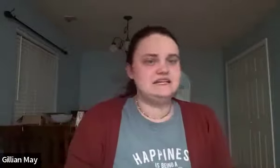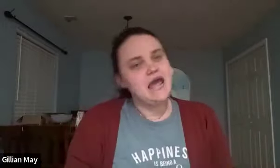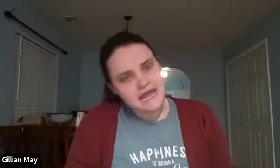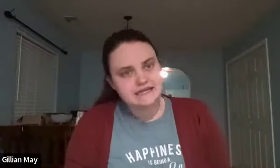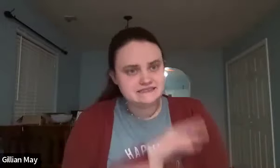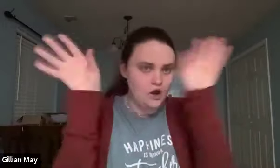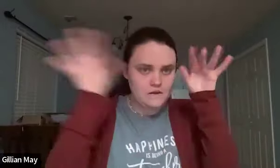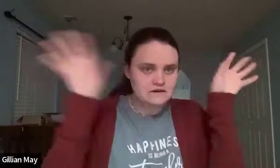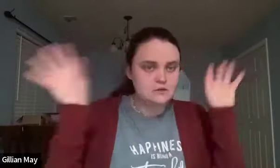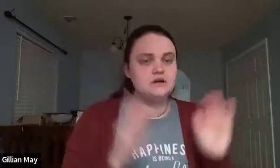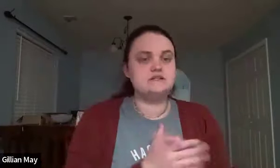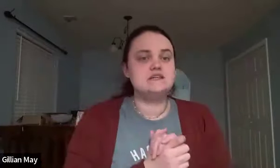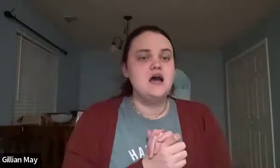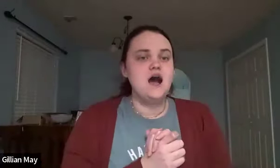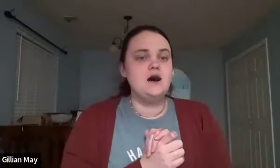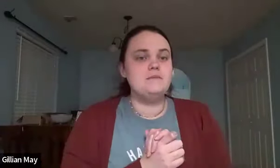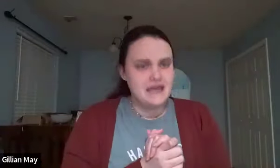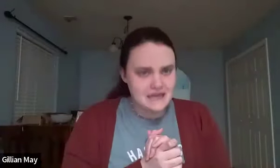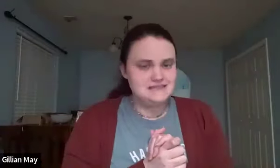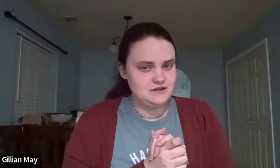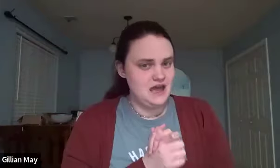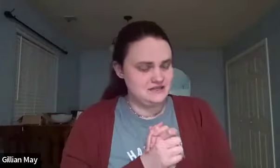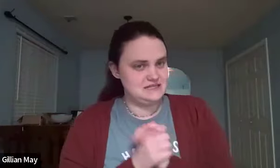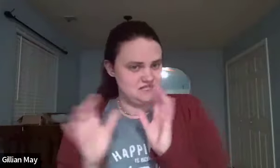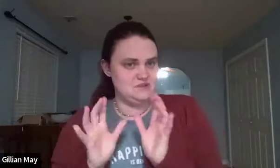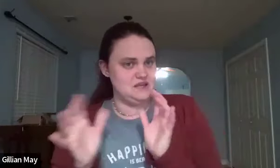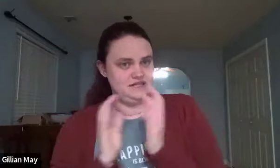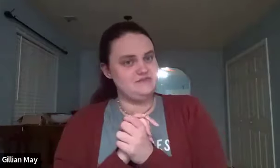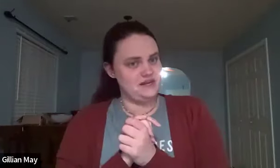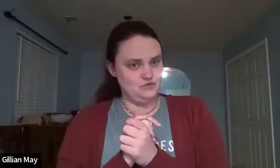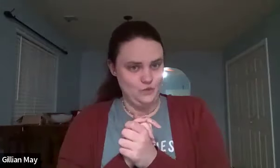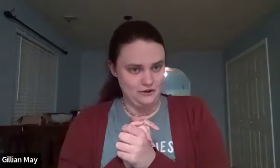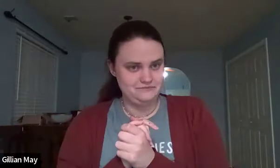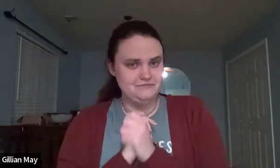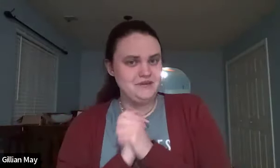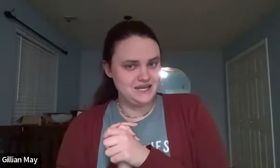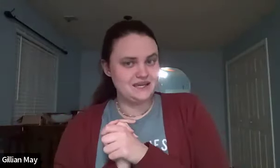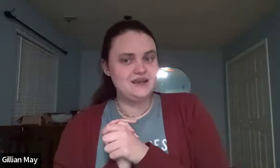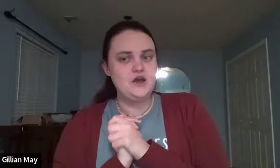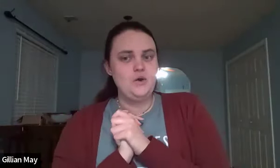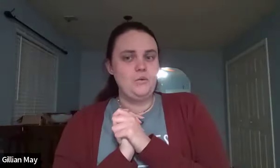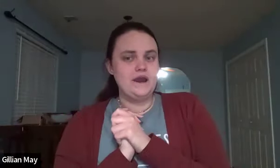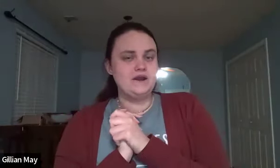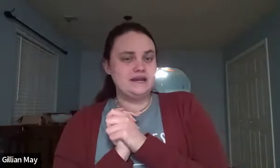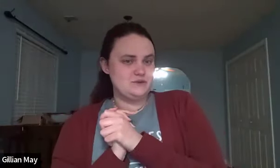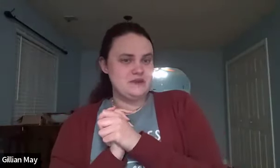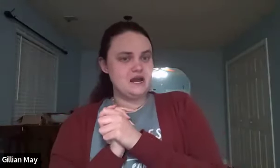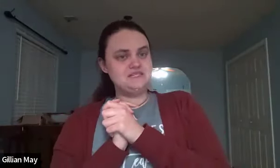and ain't and all our little words. ASL has some similarities of that as well, meaning whereas we may not be